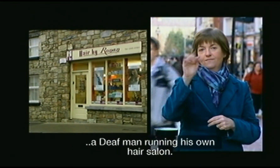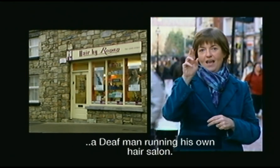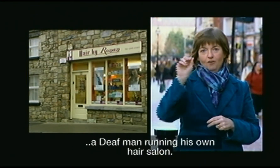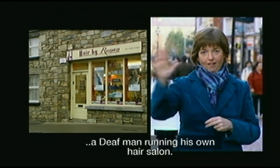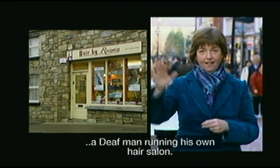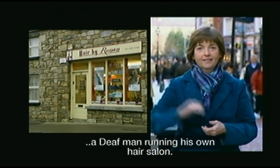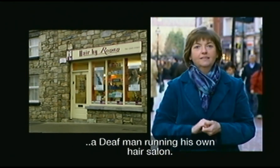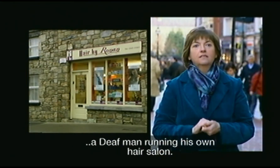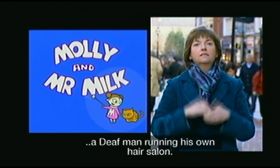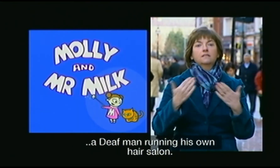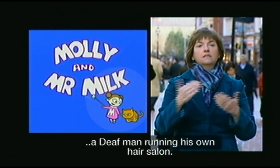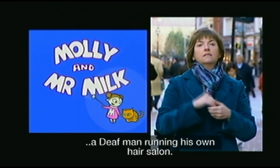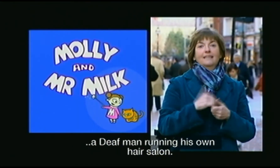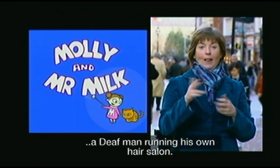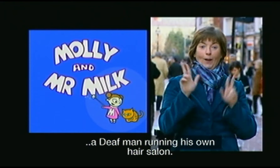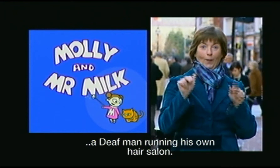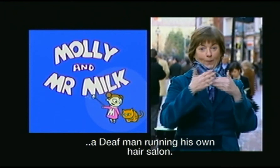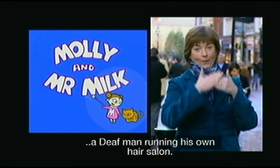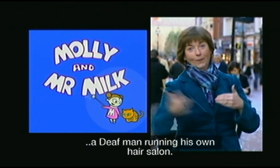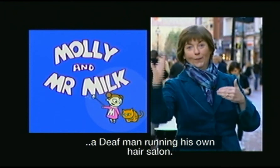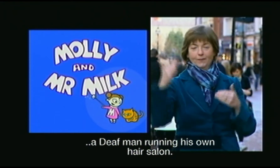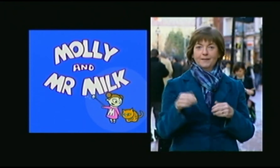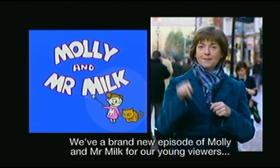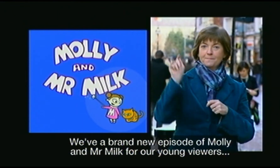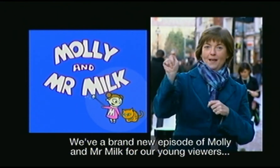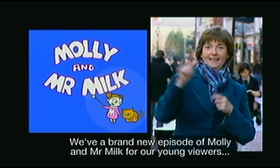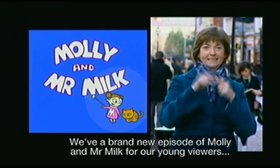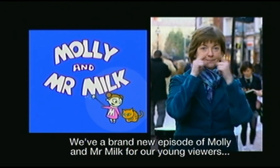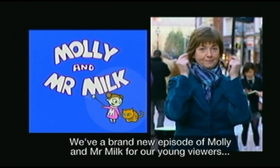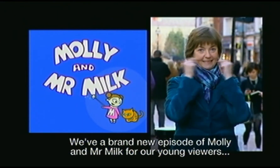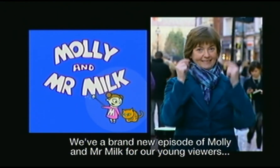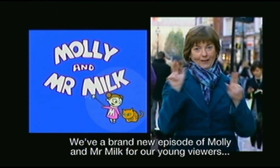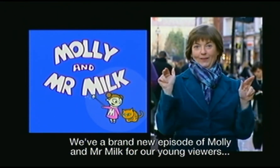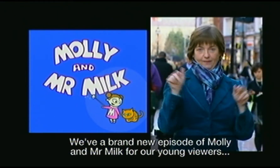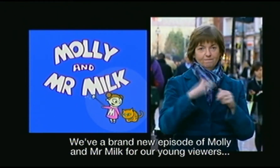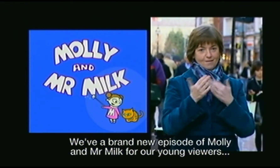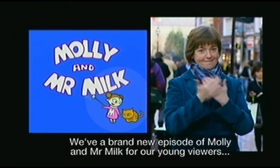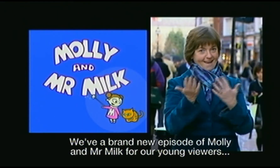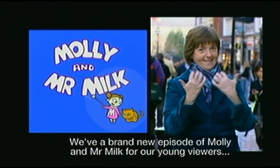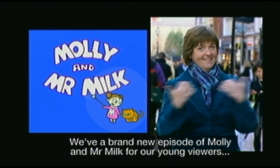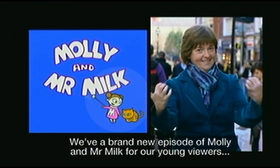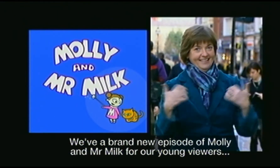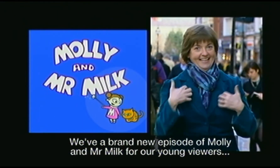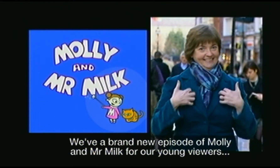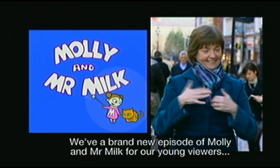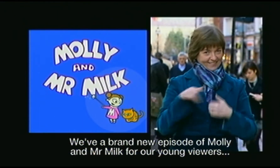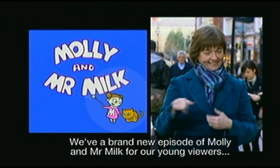a deaf man running his own hair salon. We have a brand new episode of Molly and Mr. Milk for our younger viewers. And at the end of